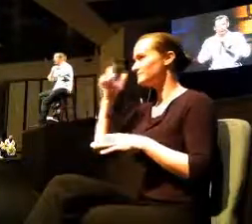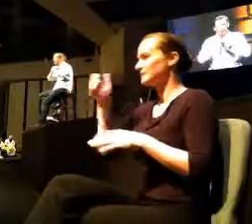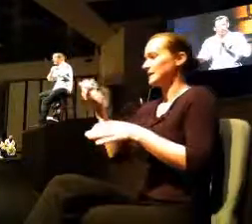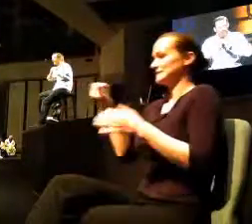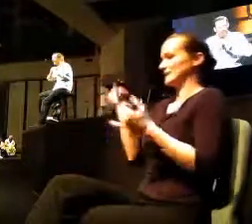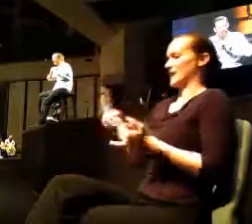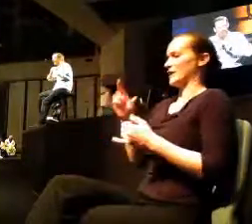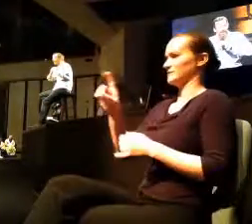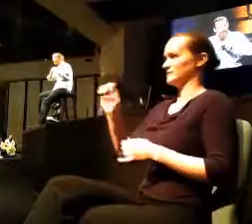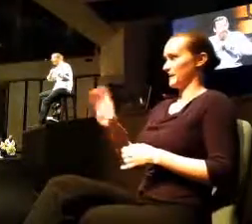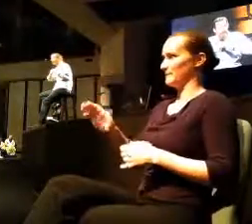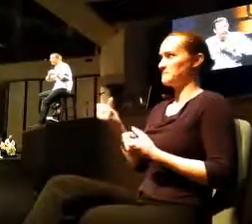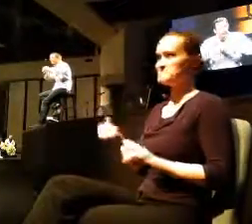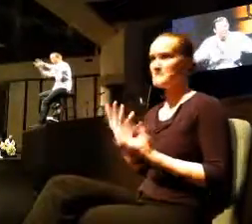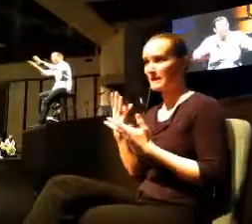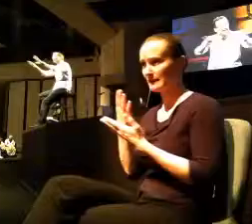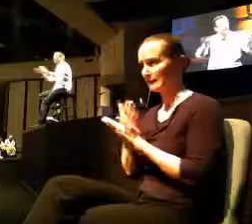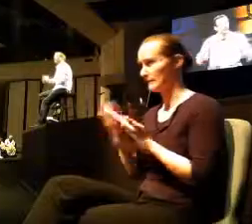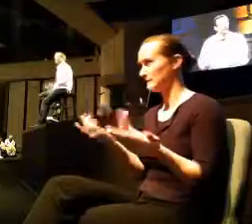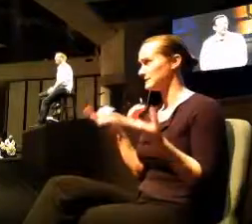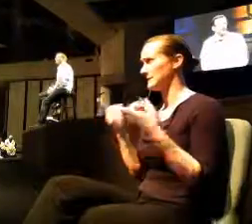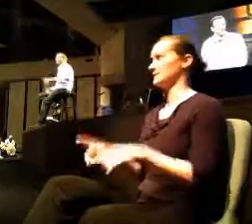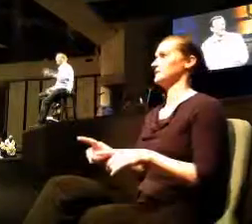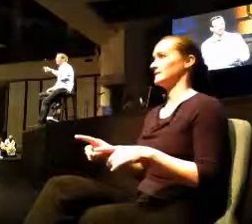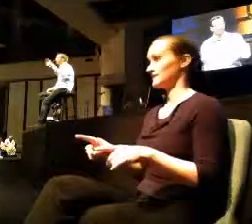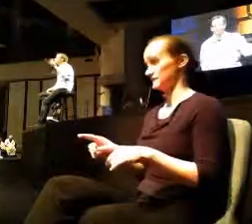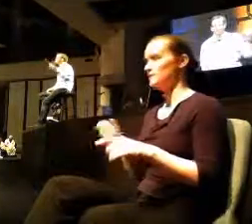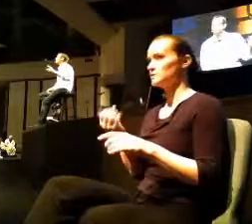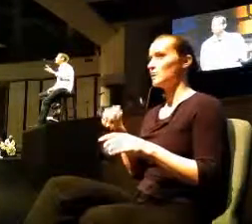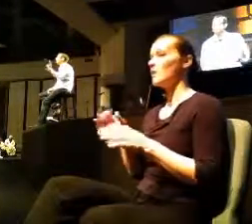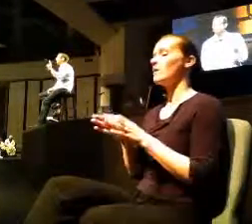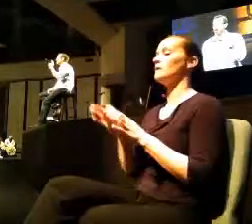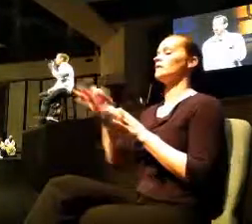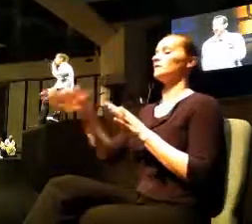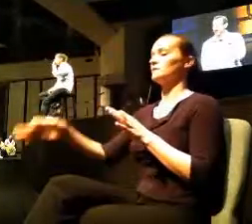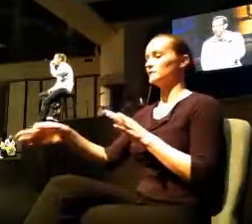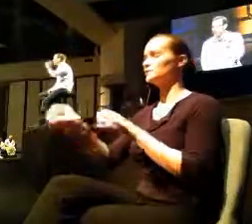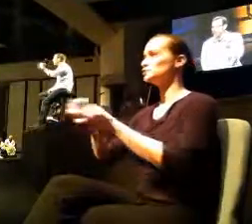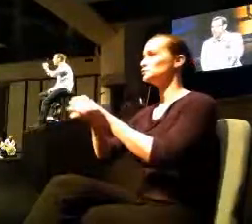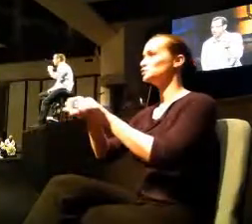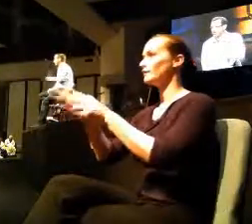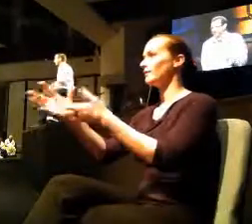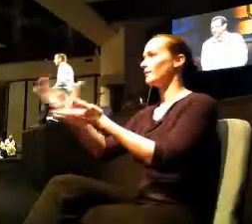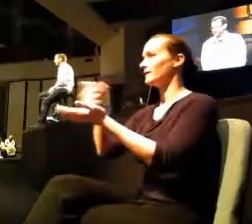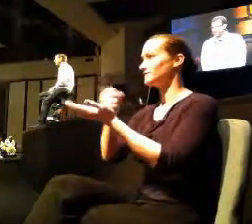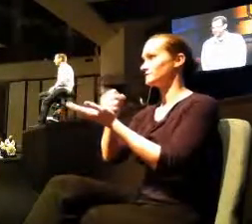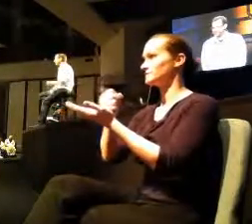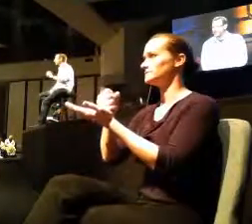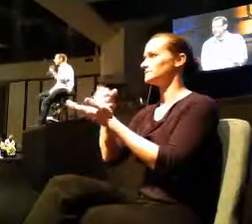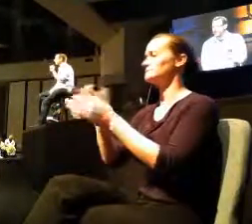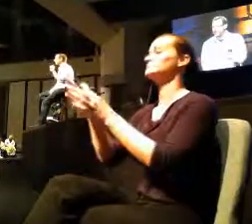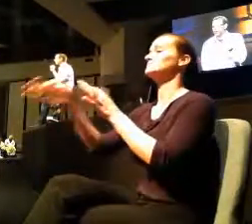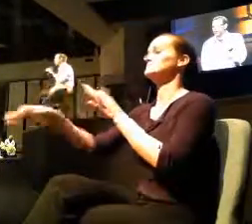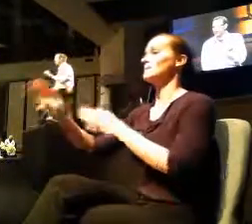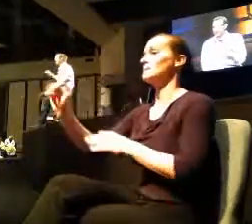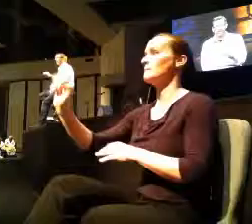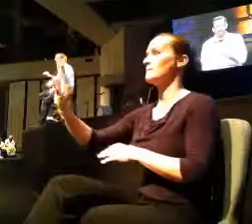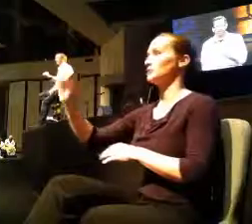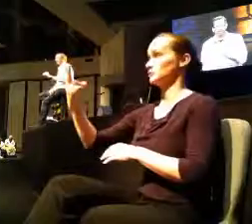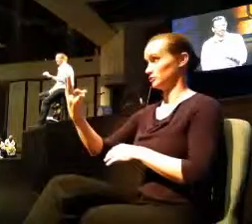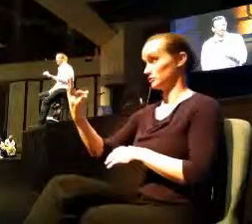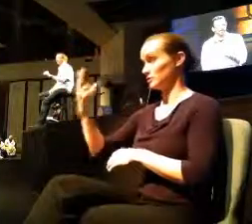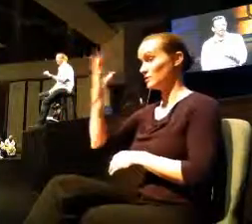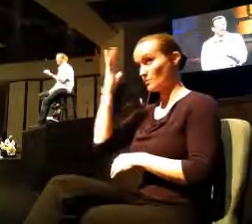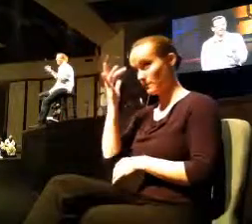to really to take that further. And so we're going to move it to March for this reason. We